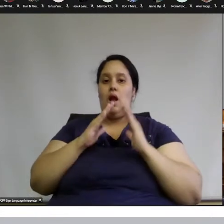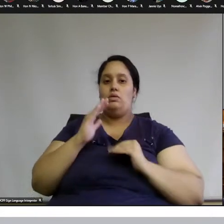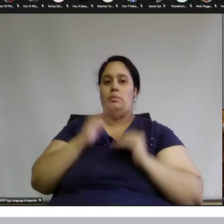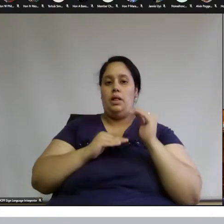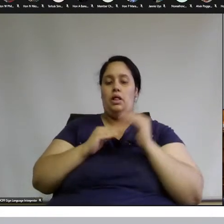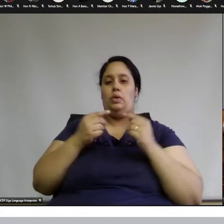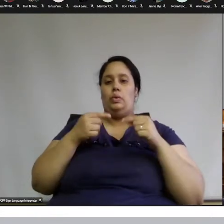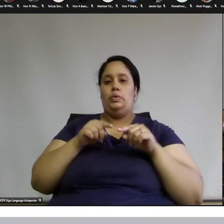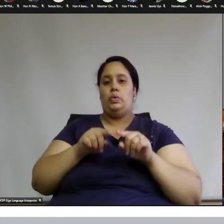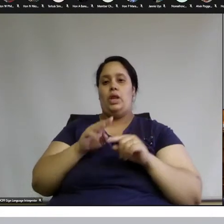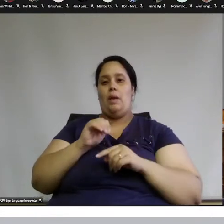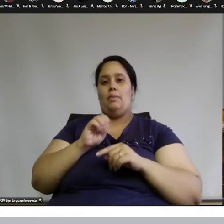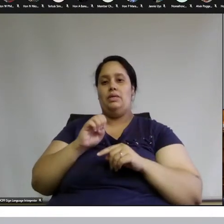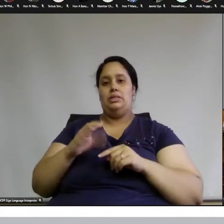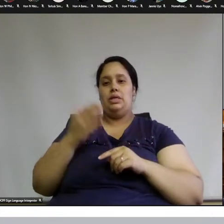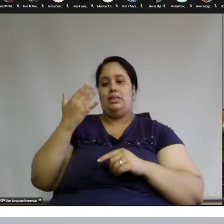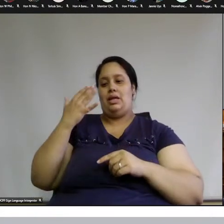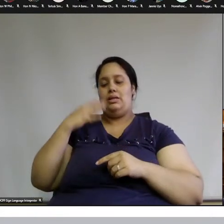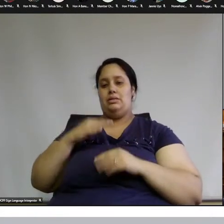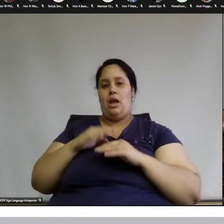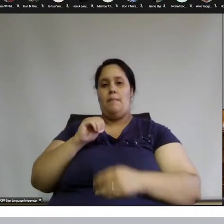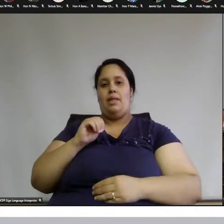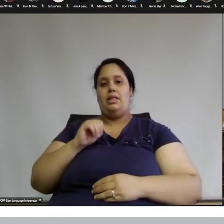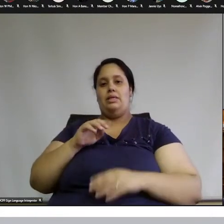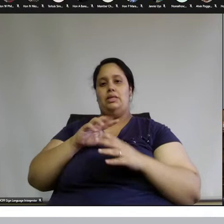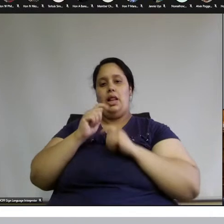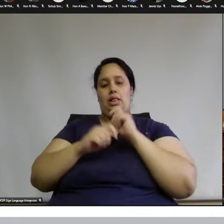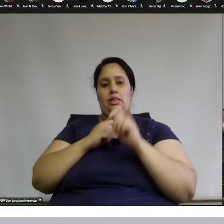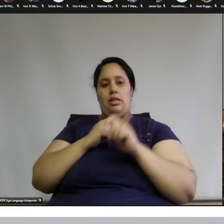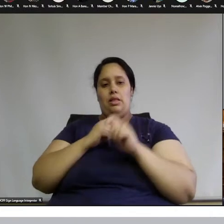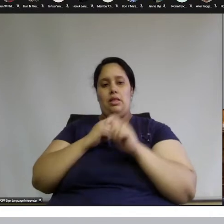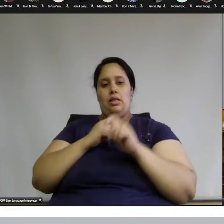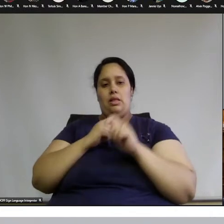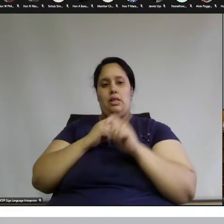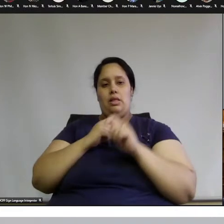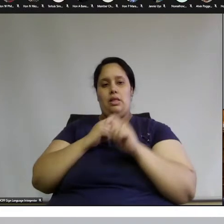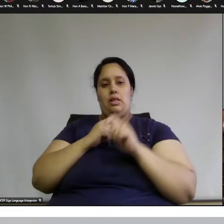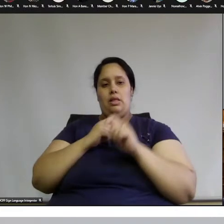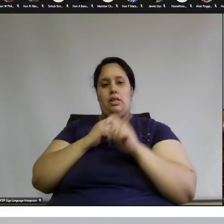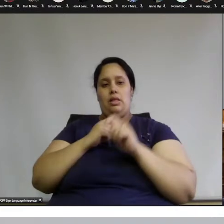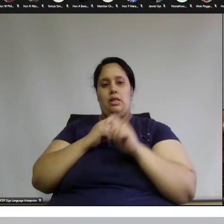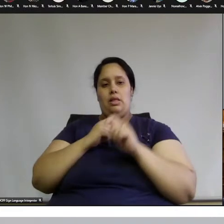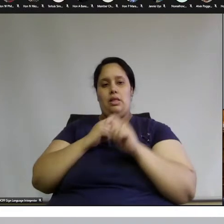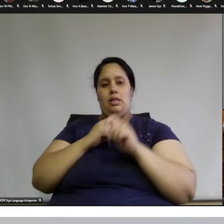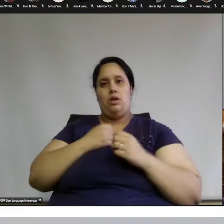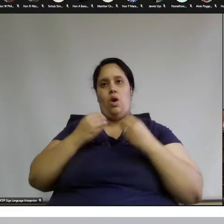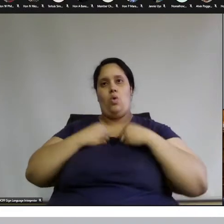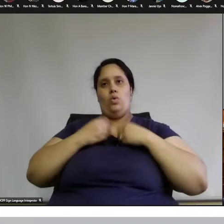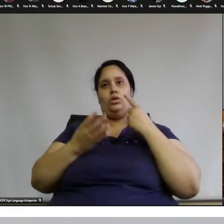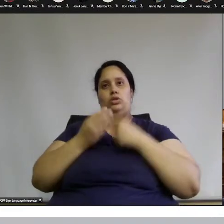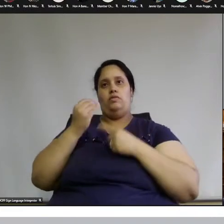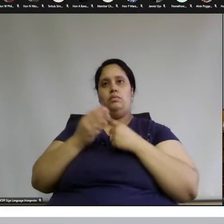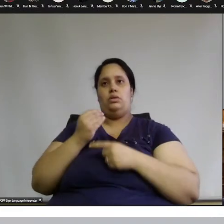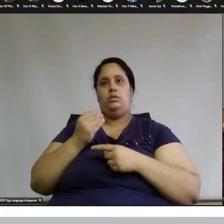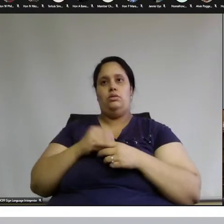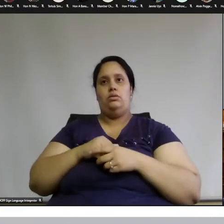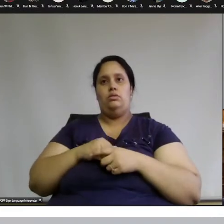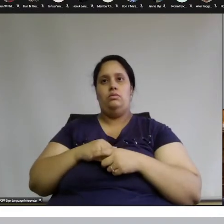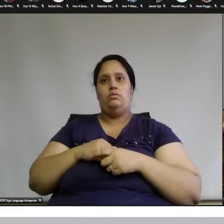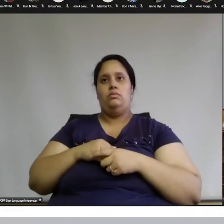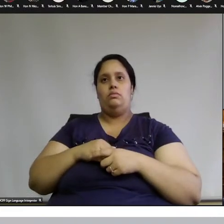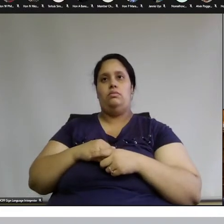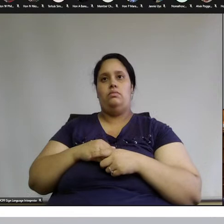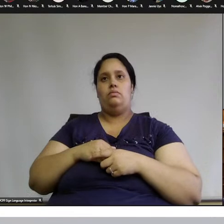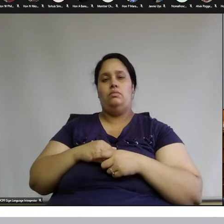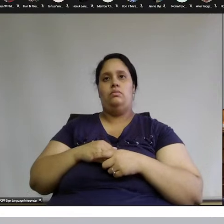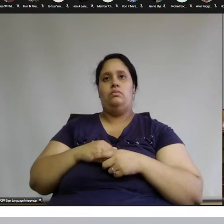during MEC Matikizela's term, and wants to celebrate those as his achievement. People are growing tired of